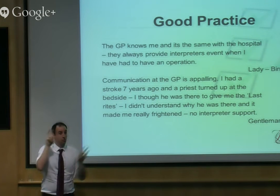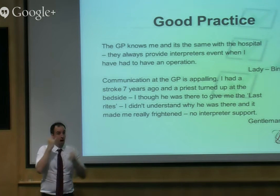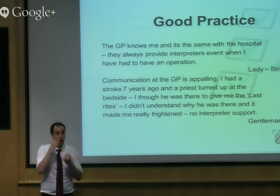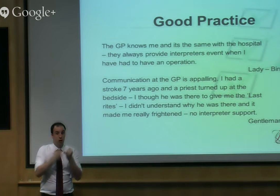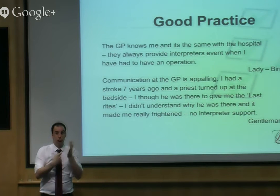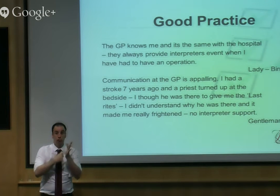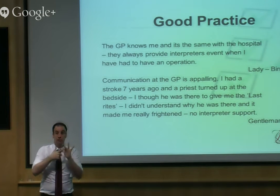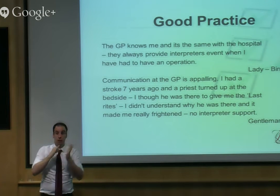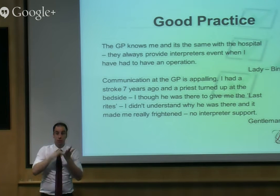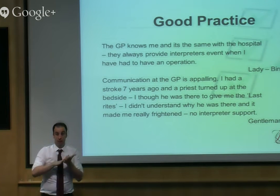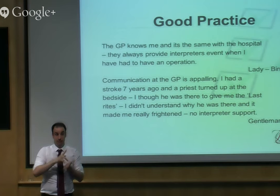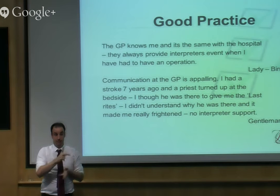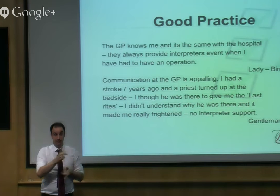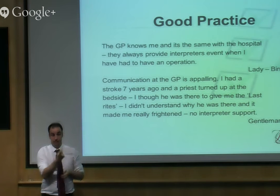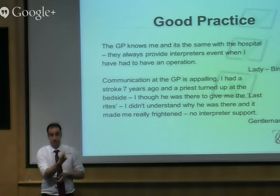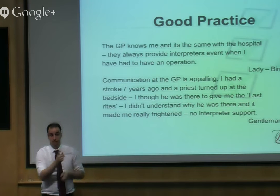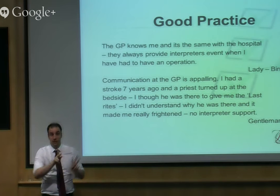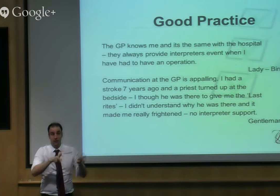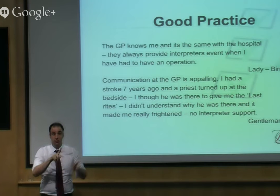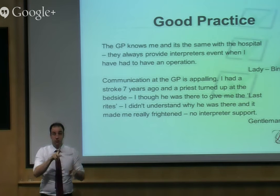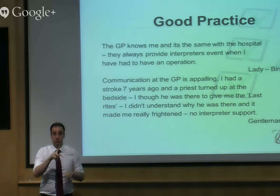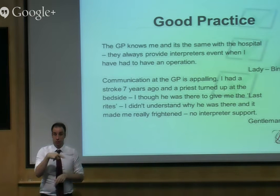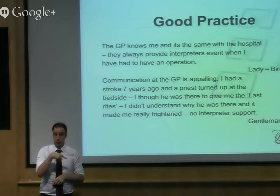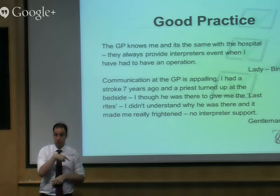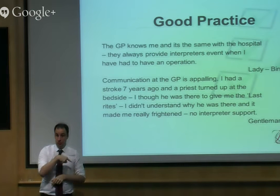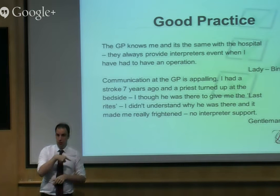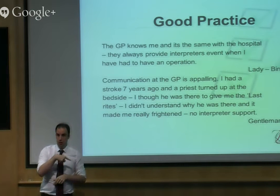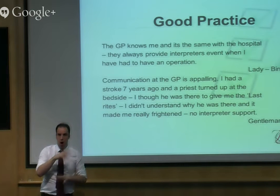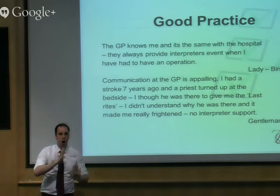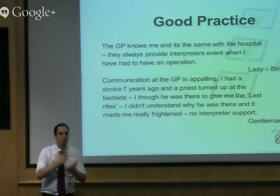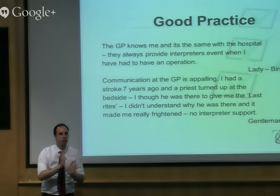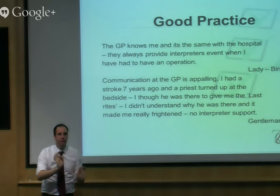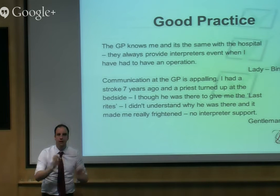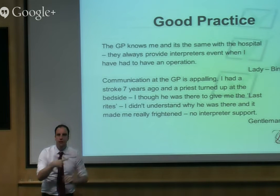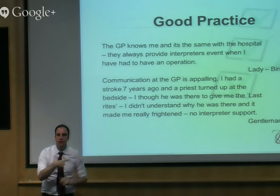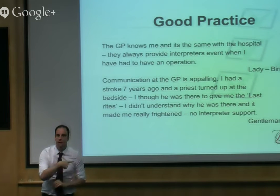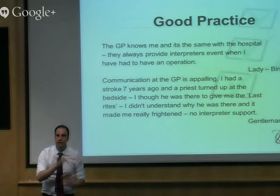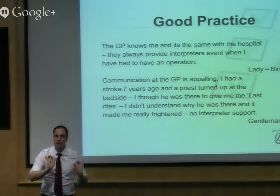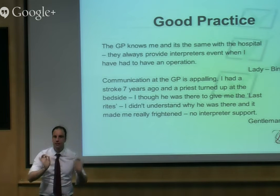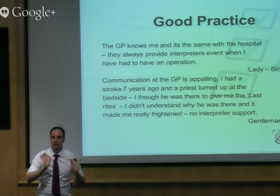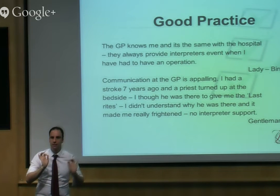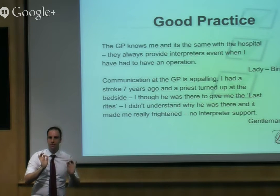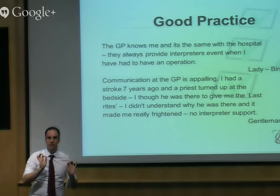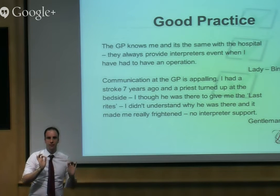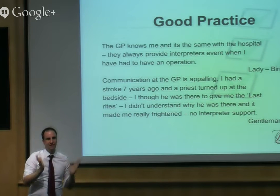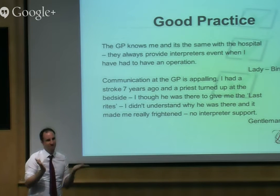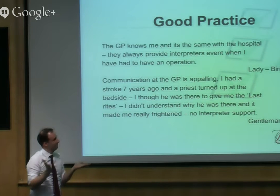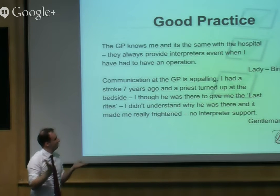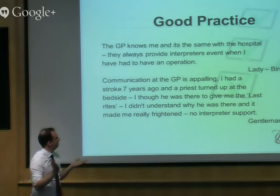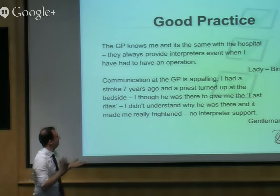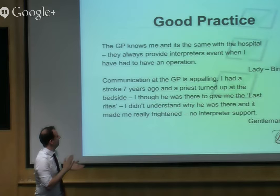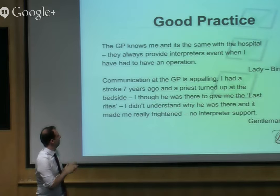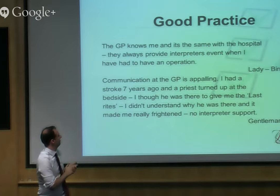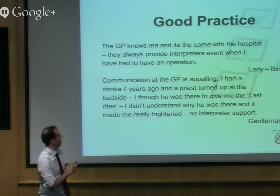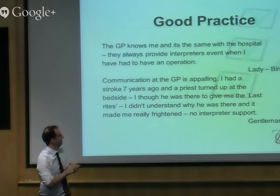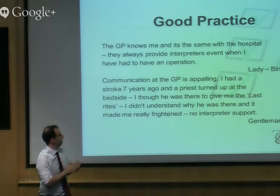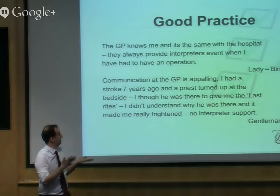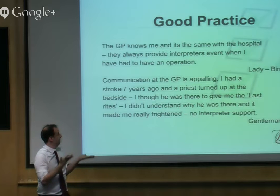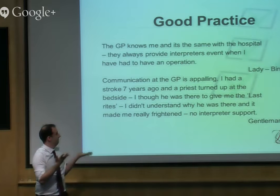And actually, he had a stroke, he was in hospital, and a priest turned up at his bedside. Now, he thought, he's here to give me the last rites,